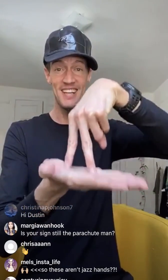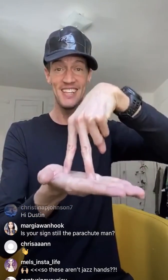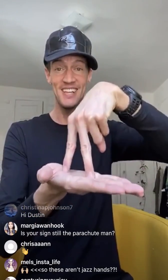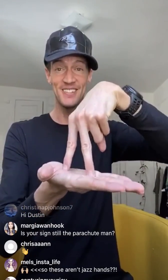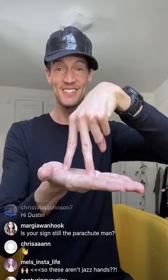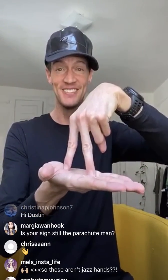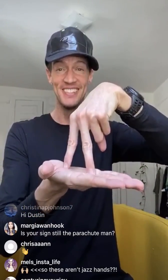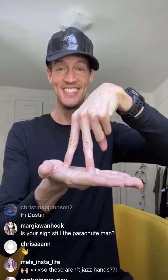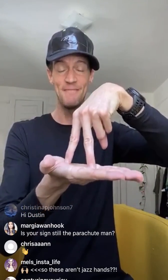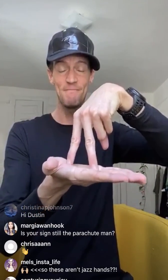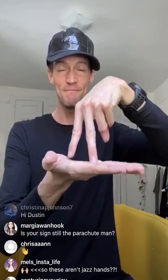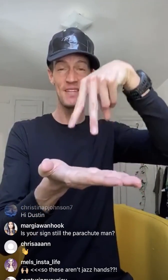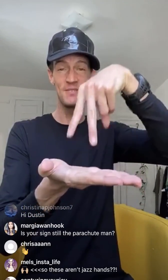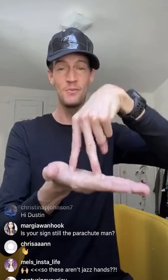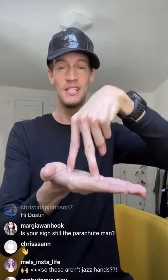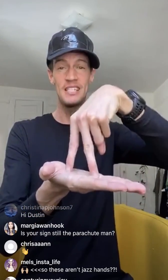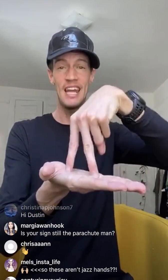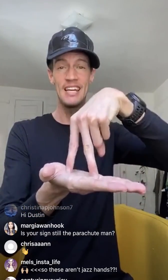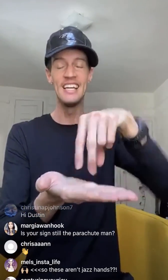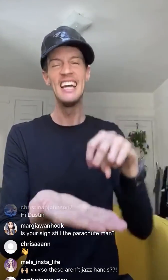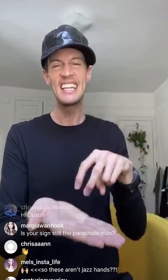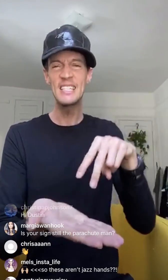tapping. So we tap or sit down.